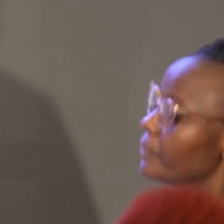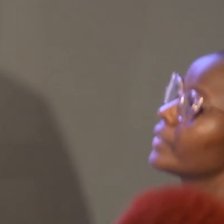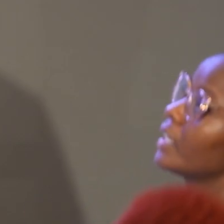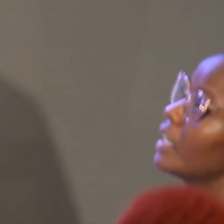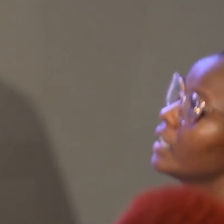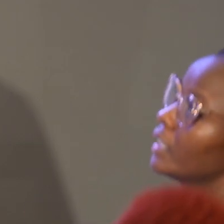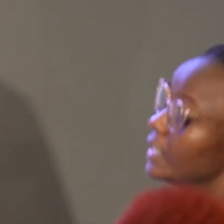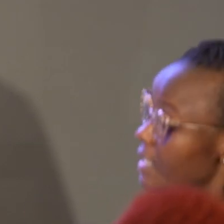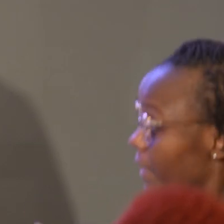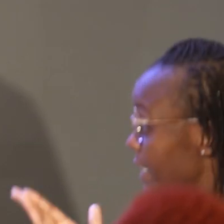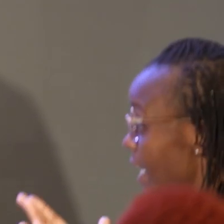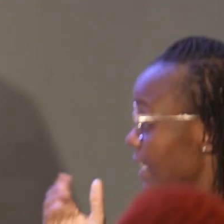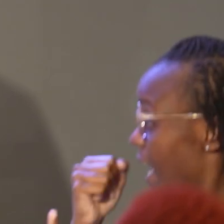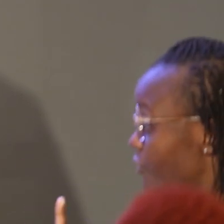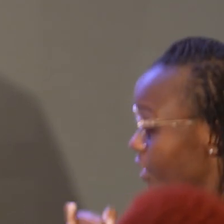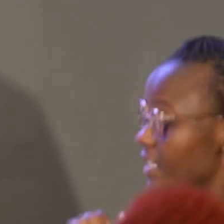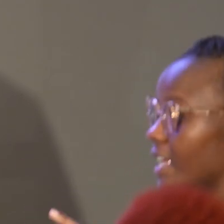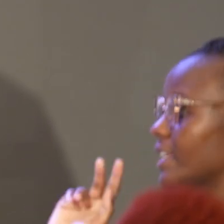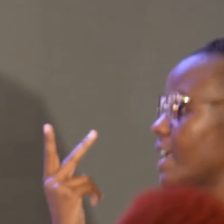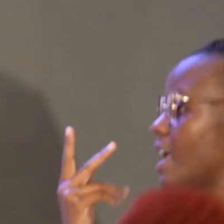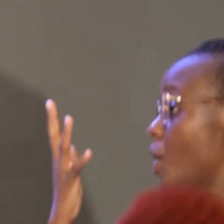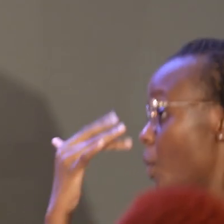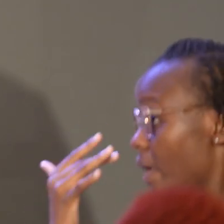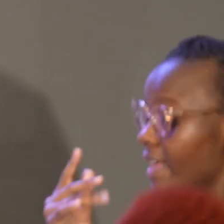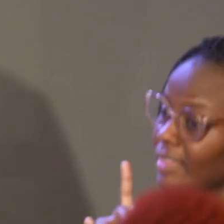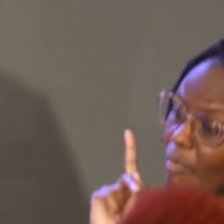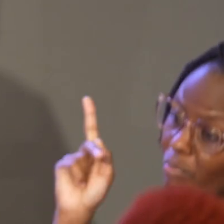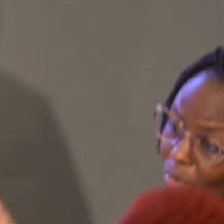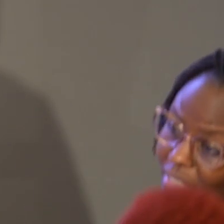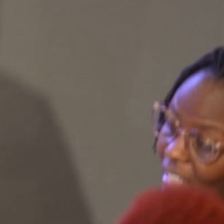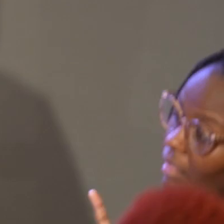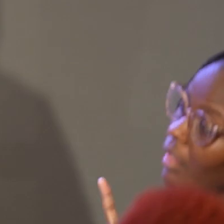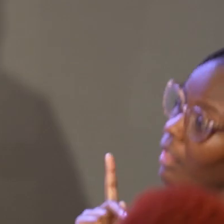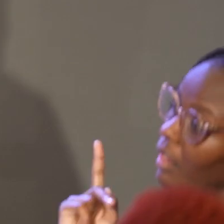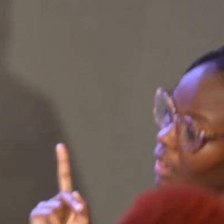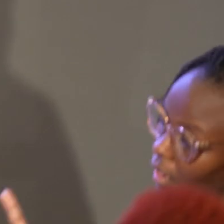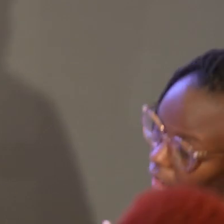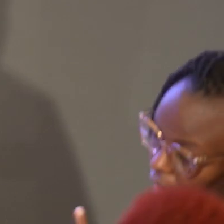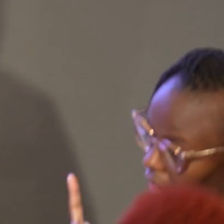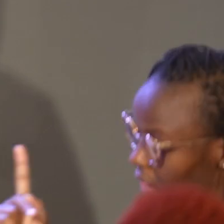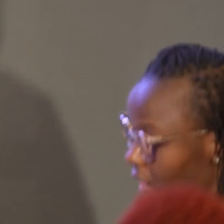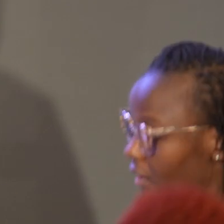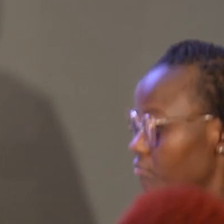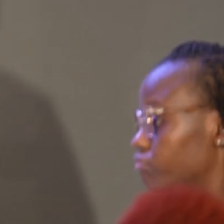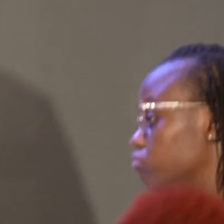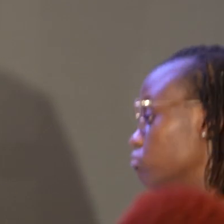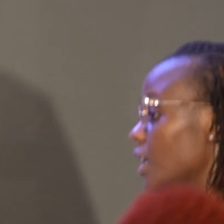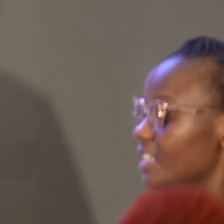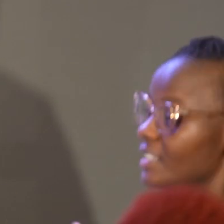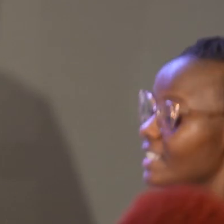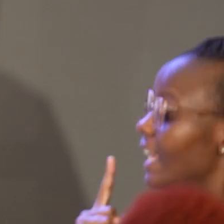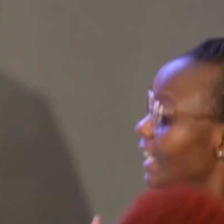advocates here in Kenya, because a process that has been ongoing for 16 years has